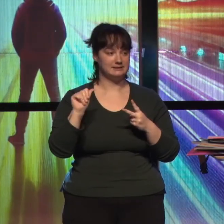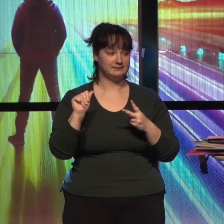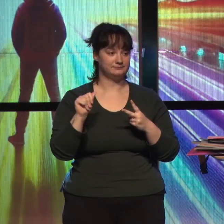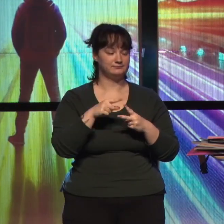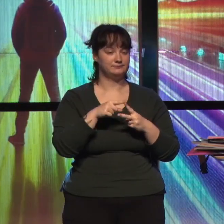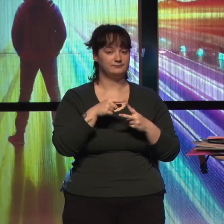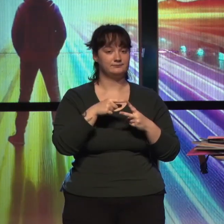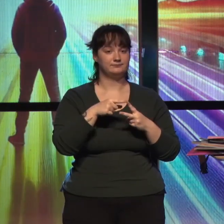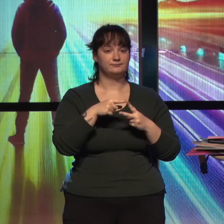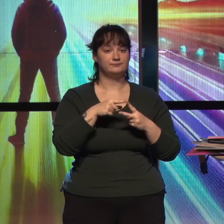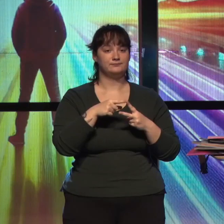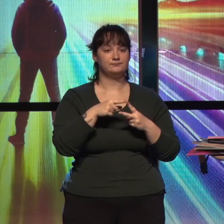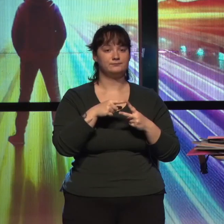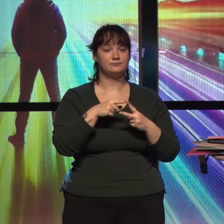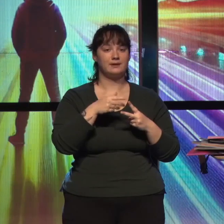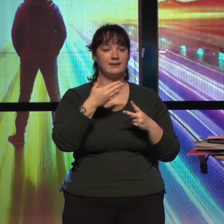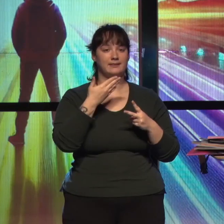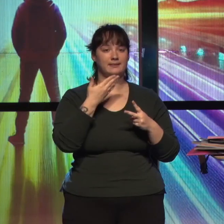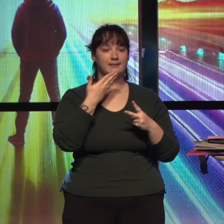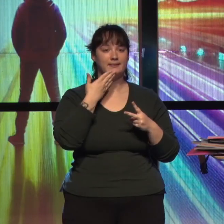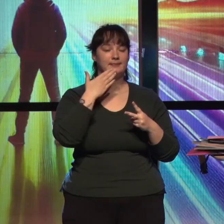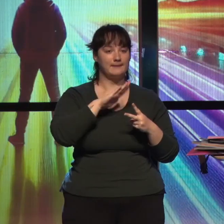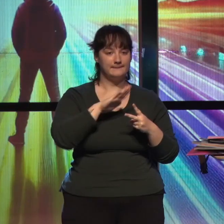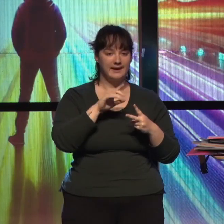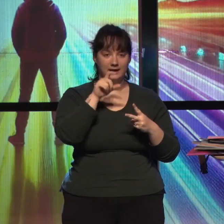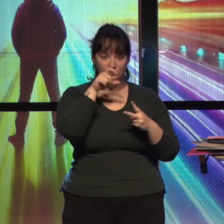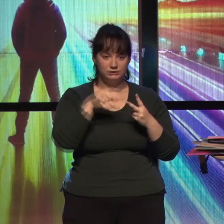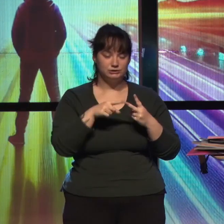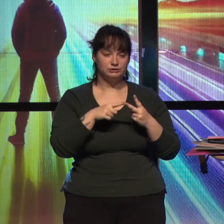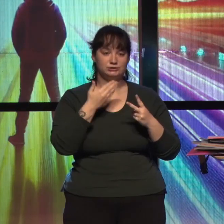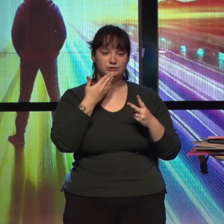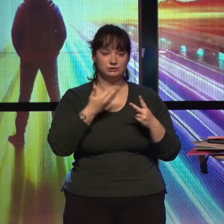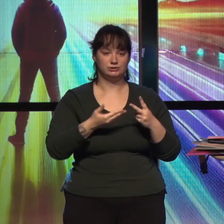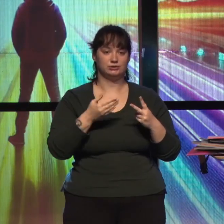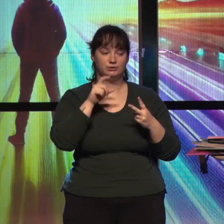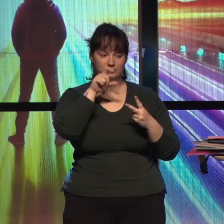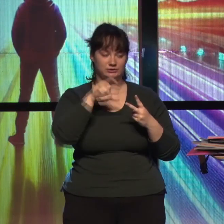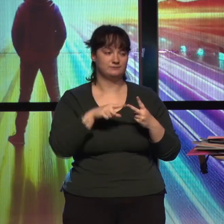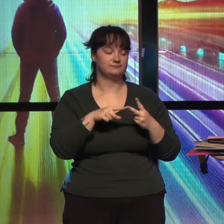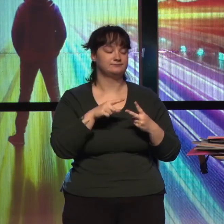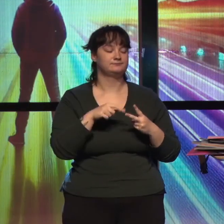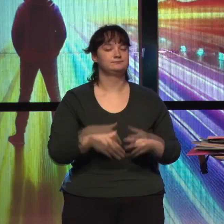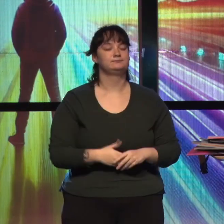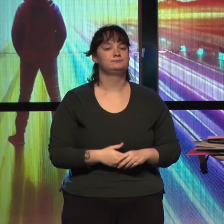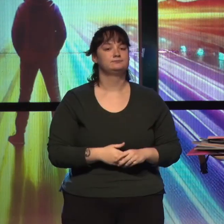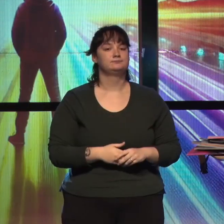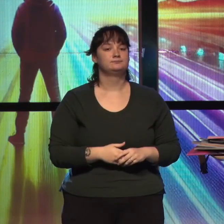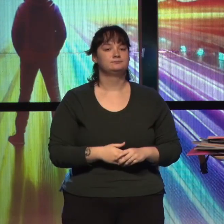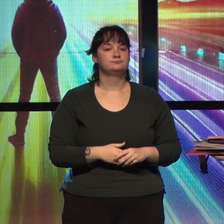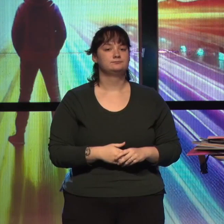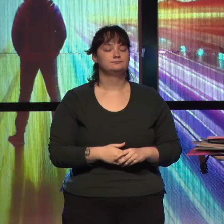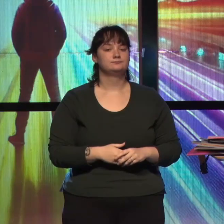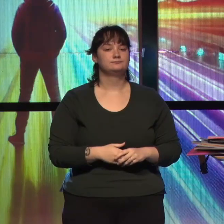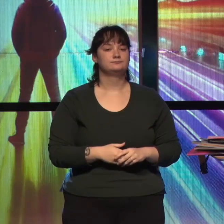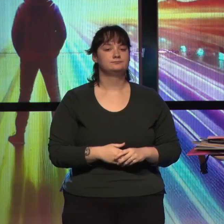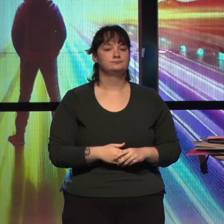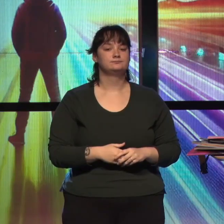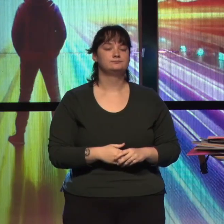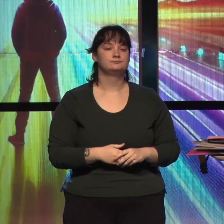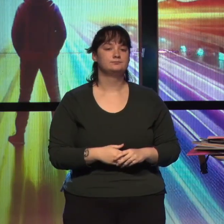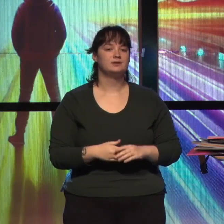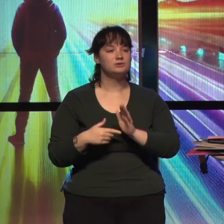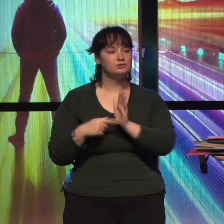it explores these backstories and their relationship, right? And the whole idea is it gives you this perspective of these two